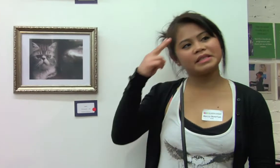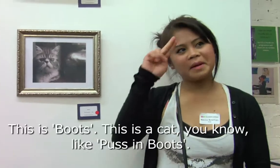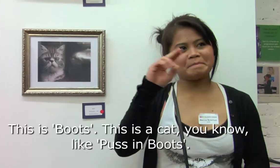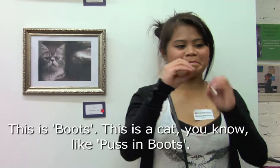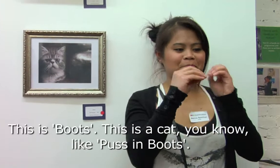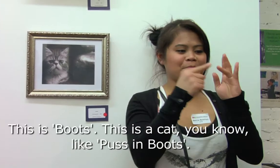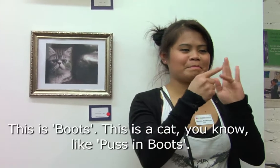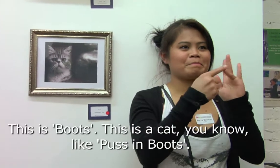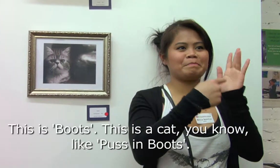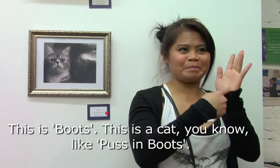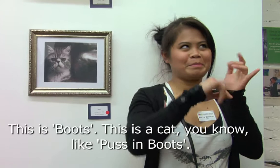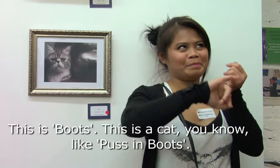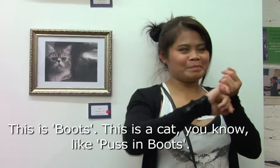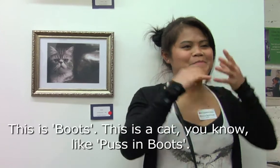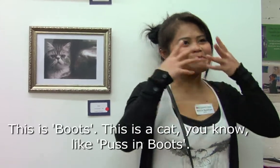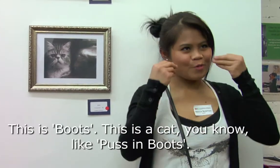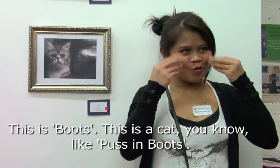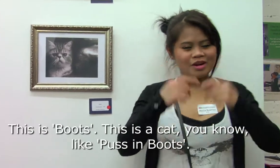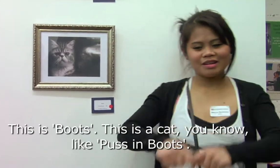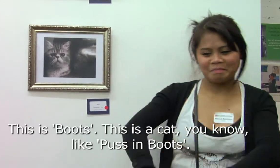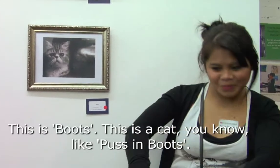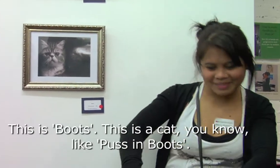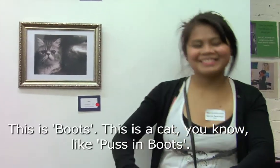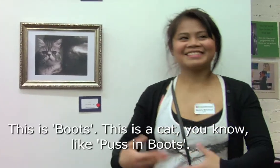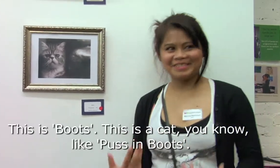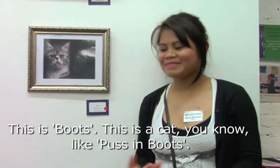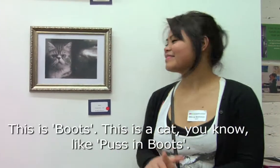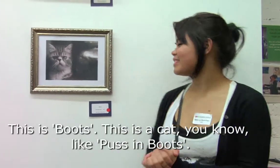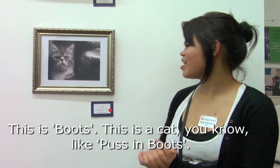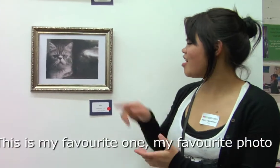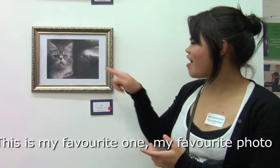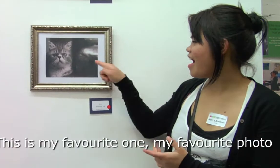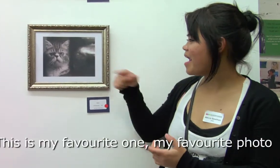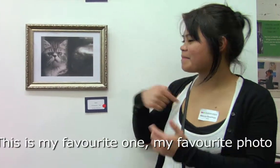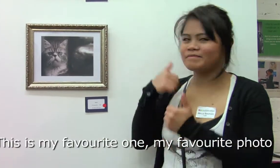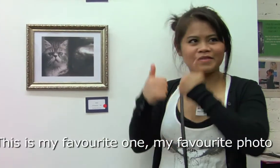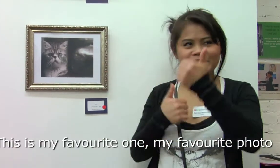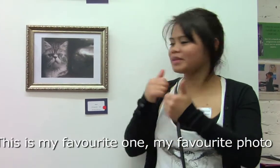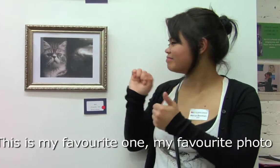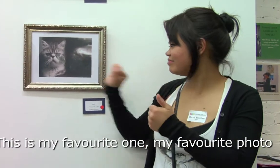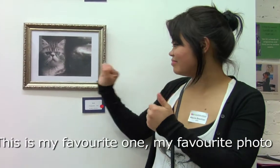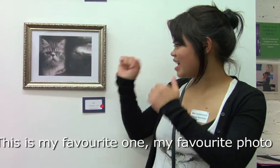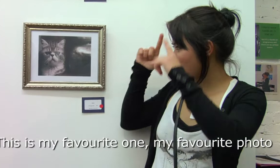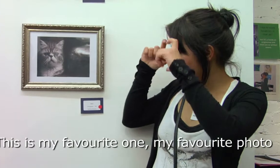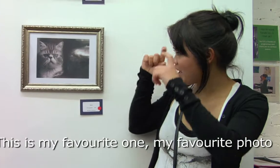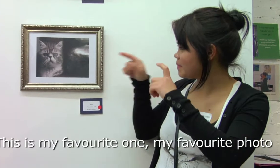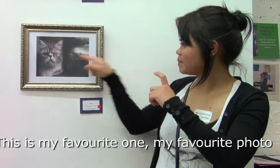So this is boots, this is a calf, know like puss in boots. This is my favourite one, my favourite photo.